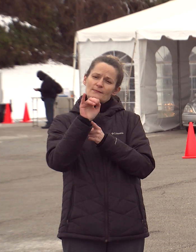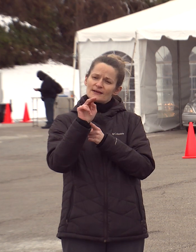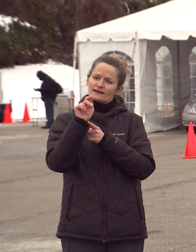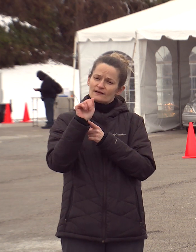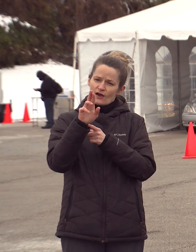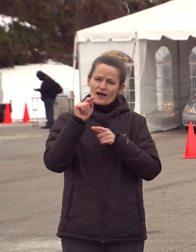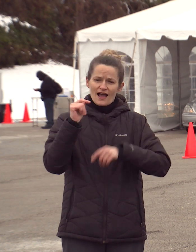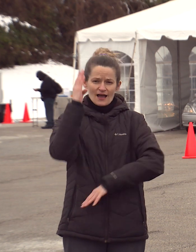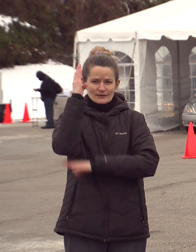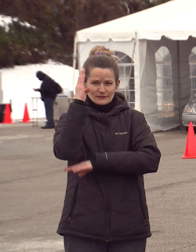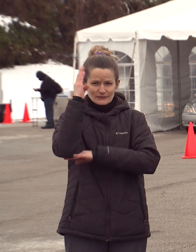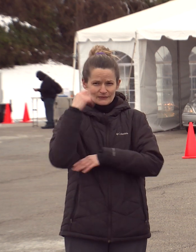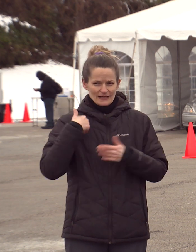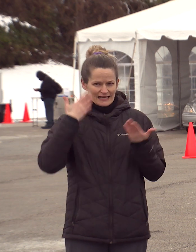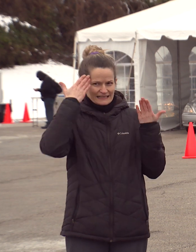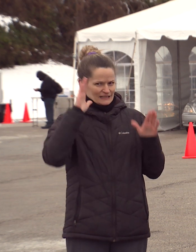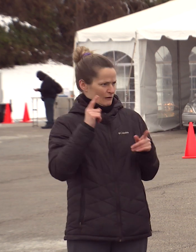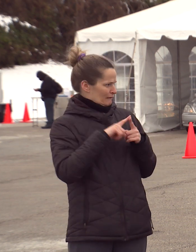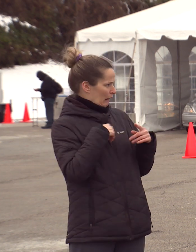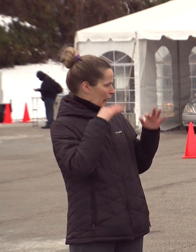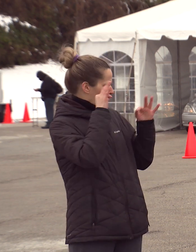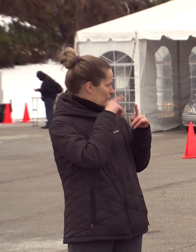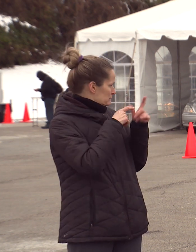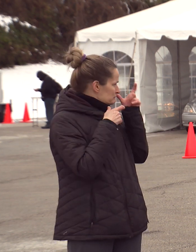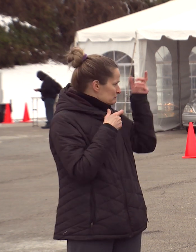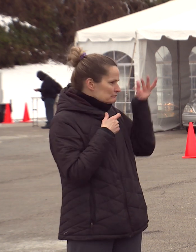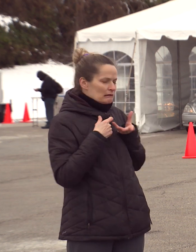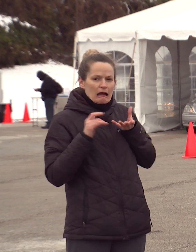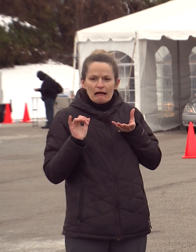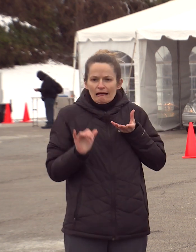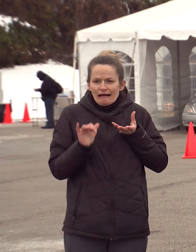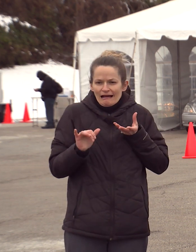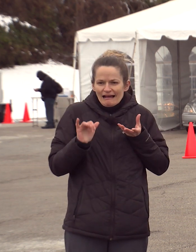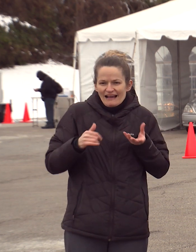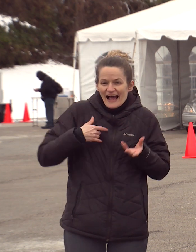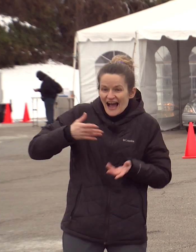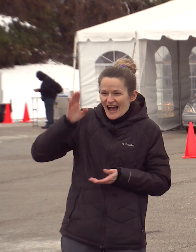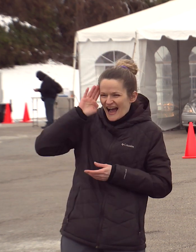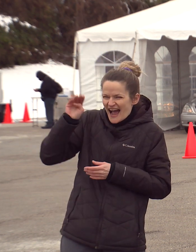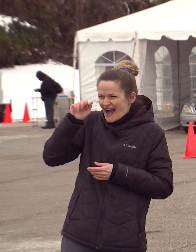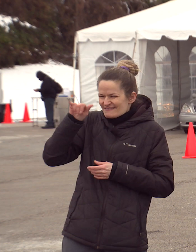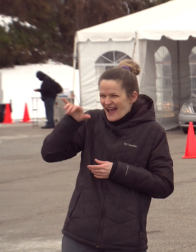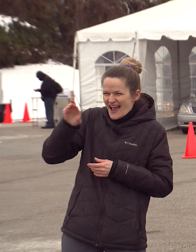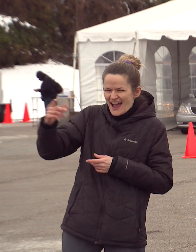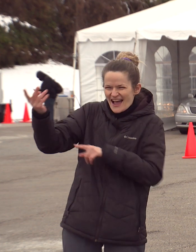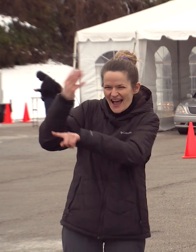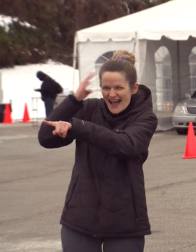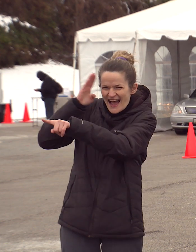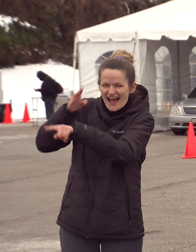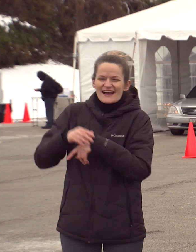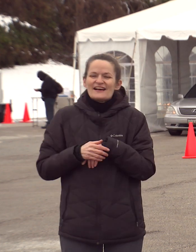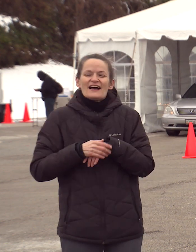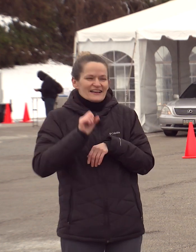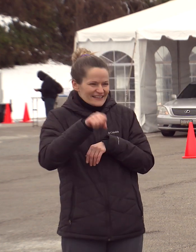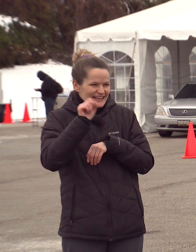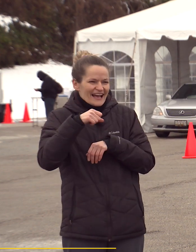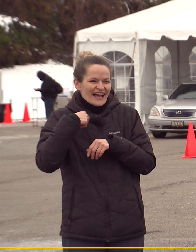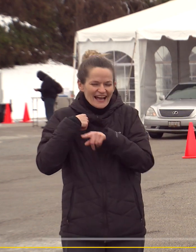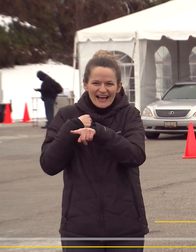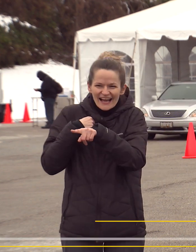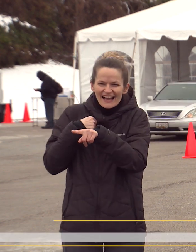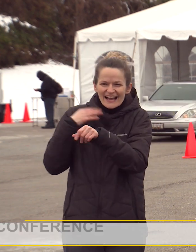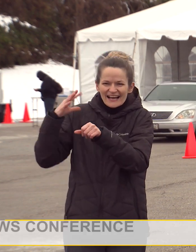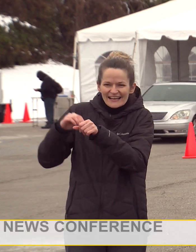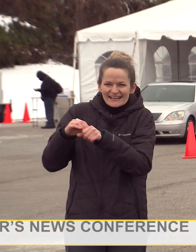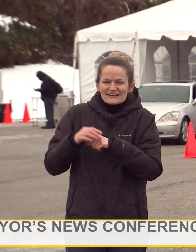know that until just now, Jane, to discuss the impacts of long COVID and other COVID general updates. Keep an